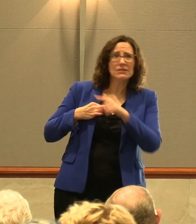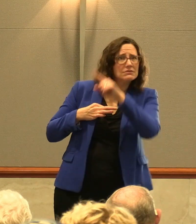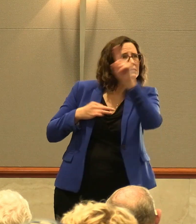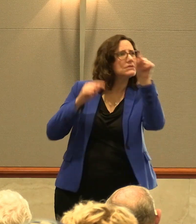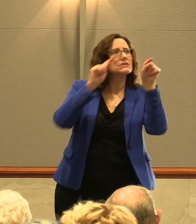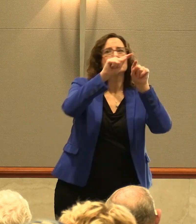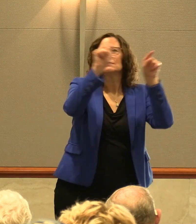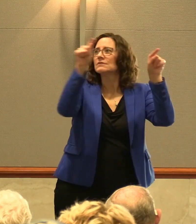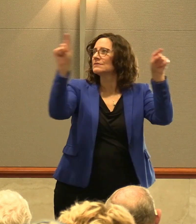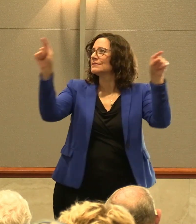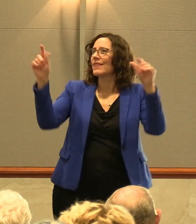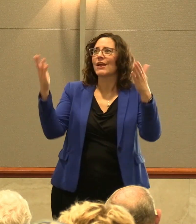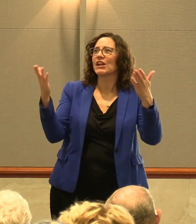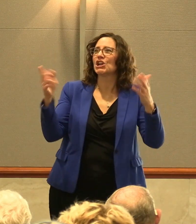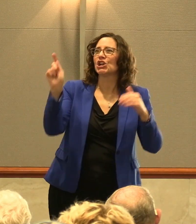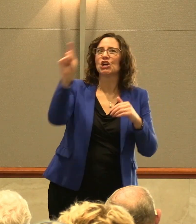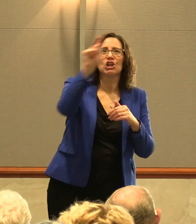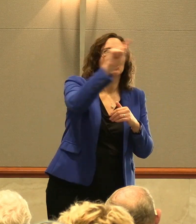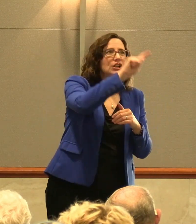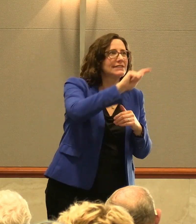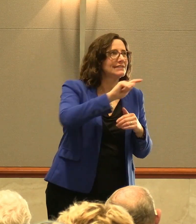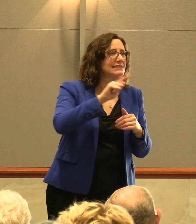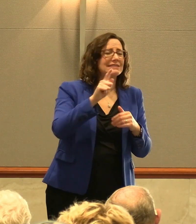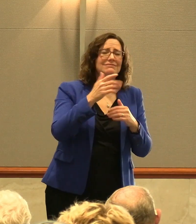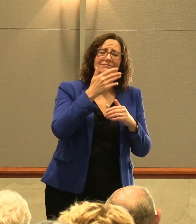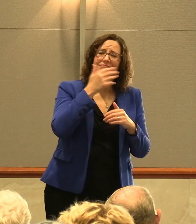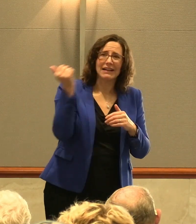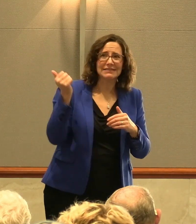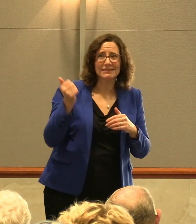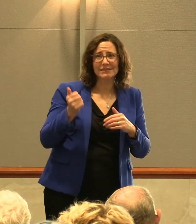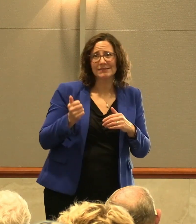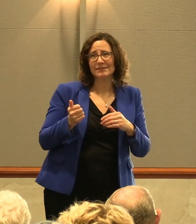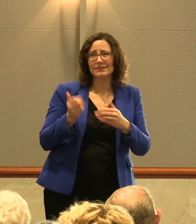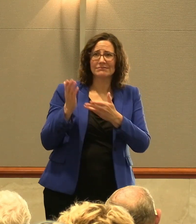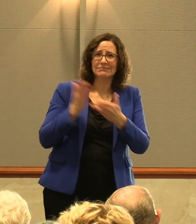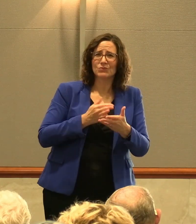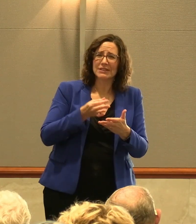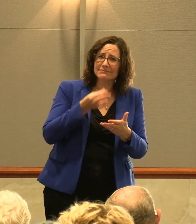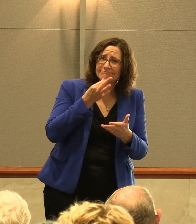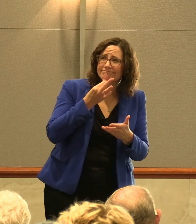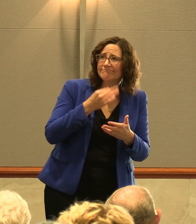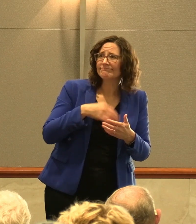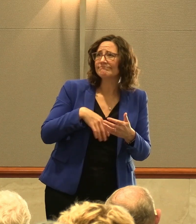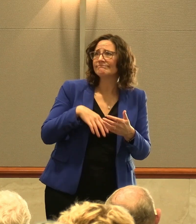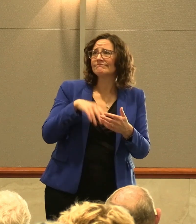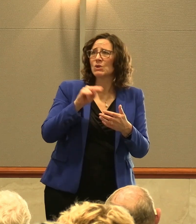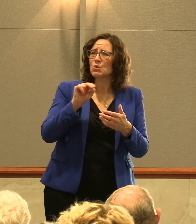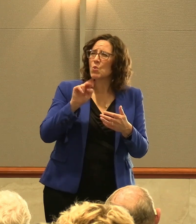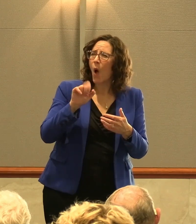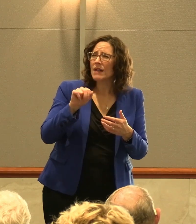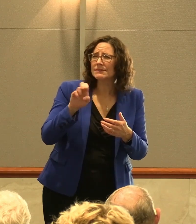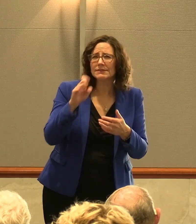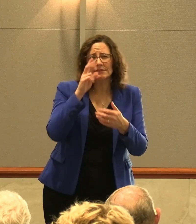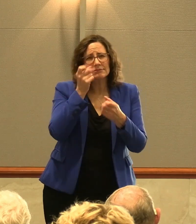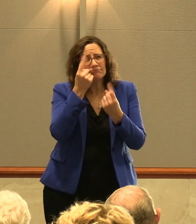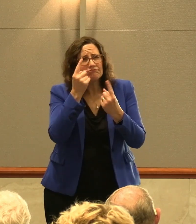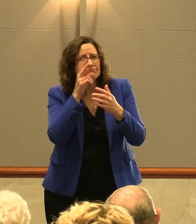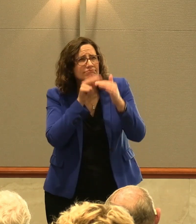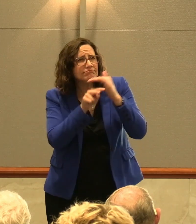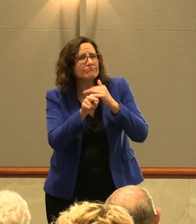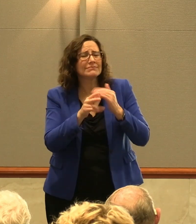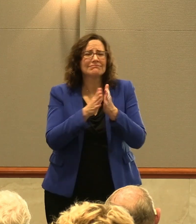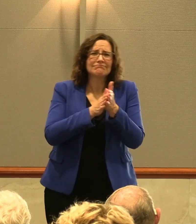Around the room, they are here. They are the best. They bring expertise, nuanced insight,